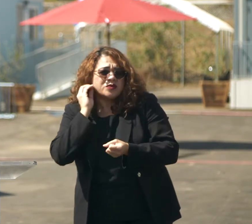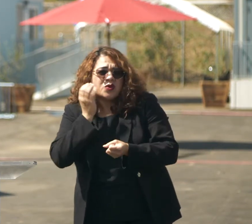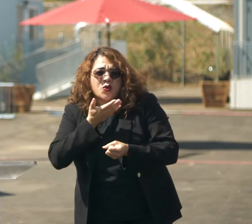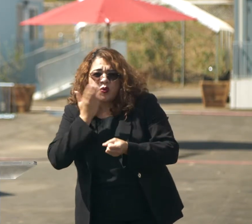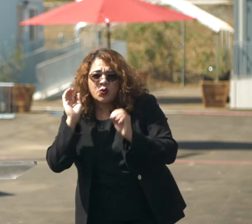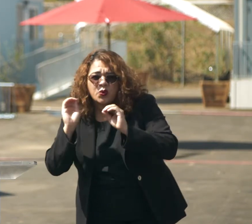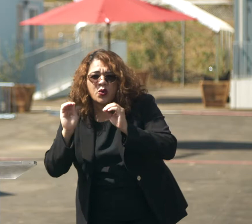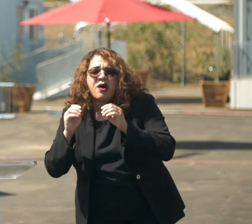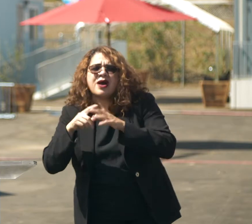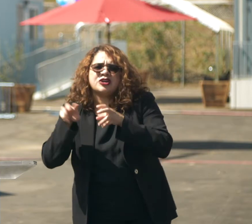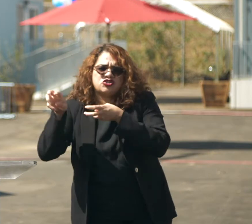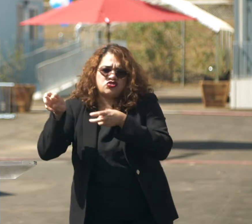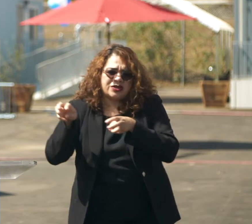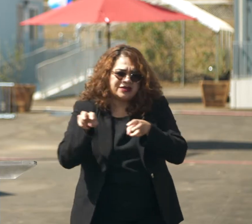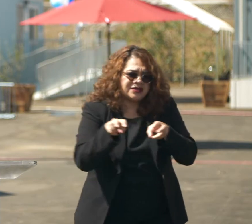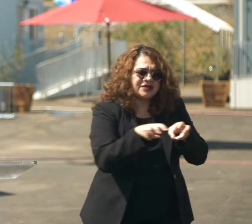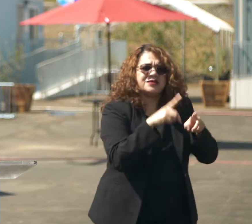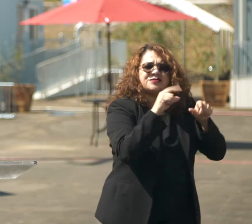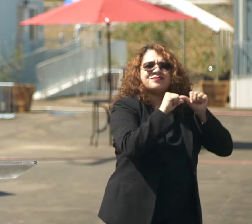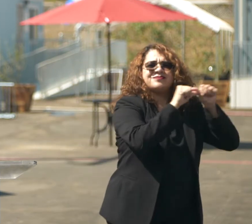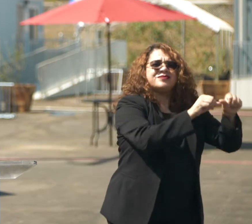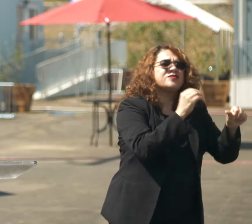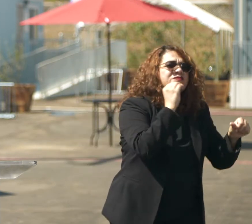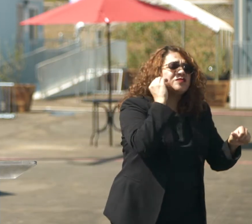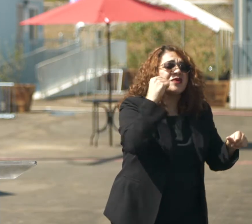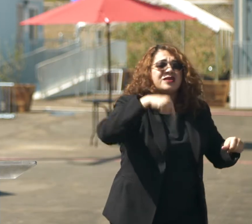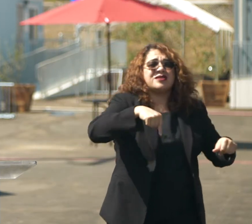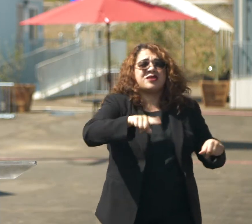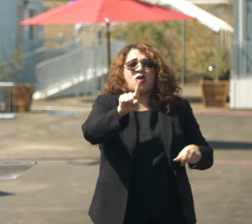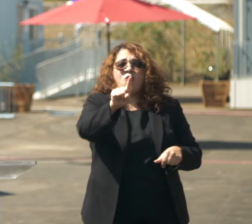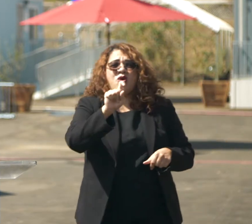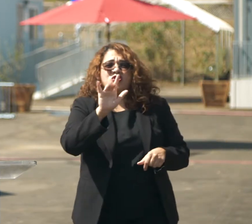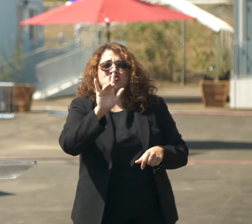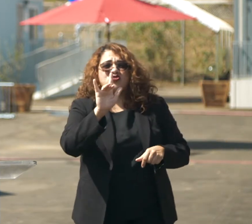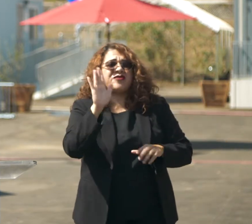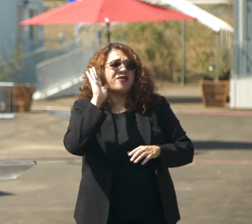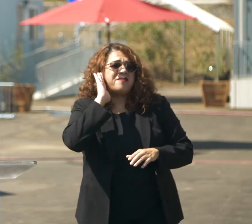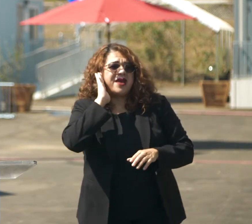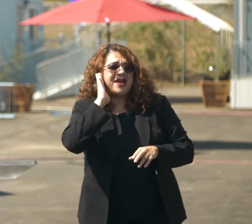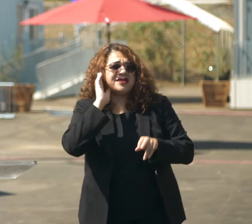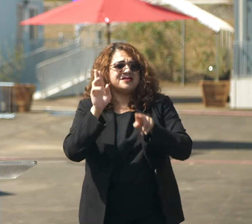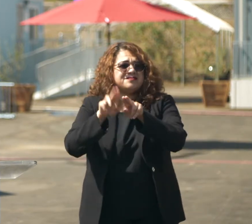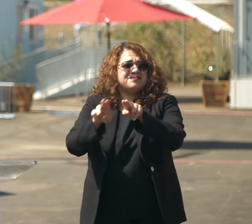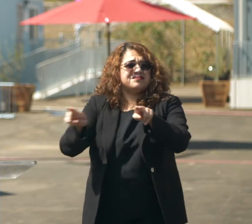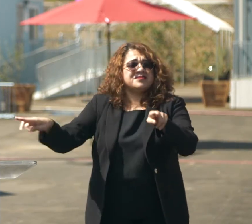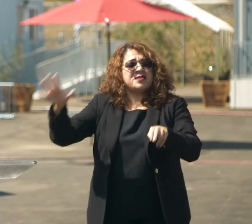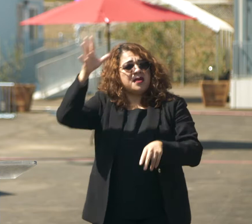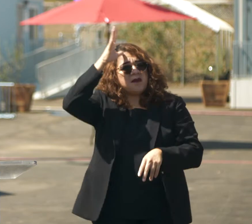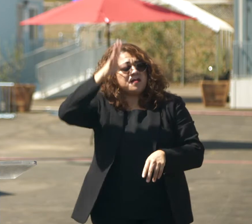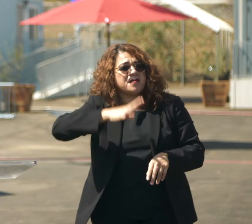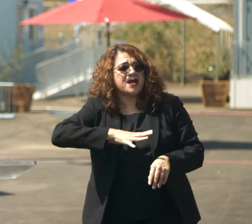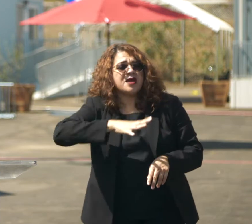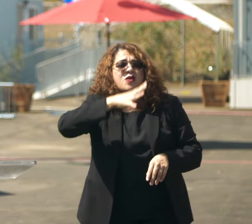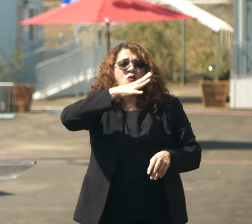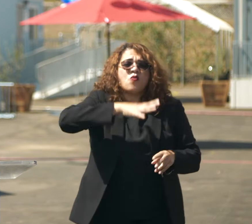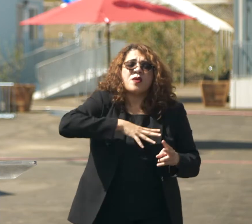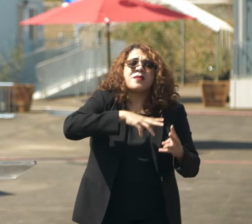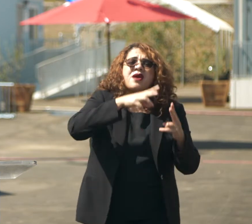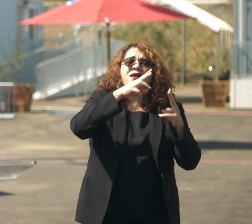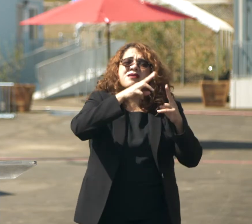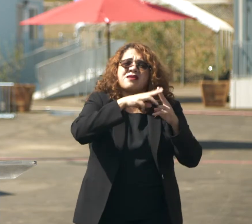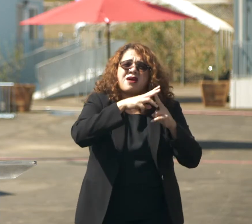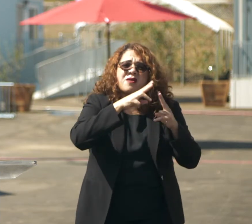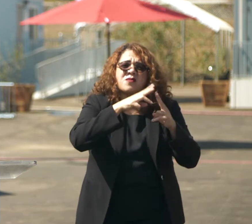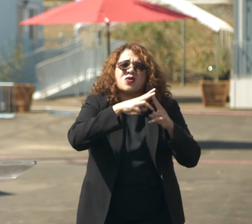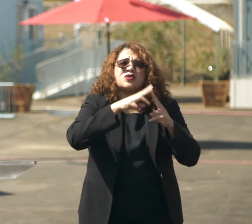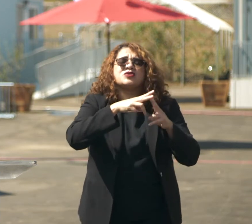homelessness. The ABC behind us offers 125 beds. It's for men, women, couples, and